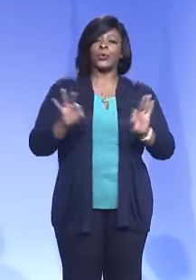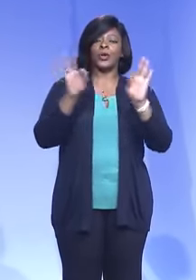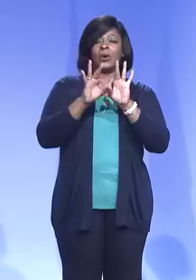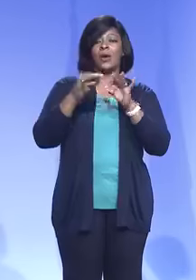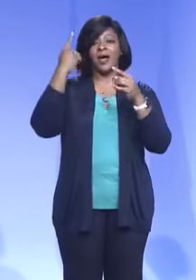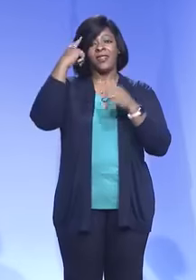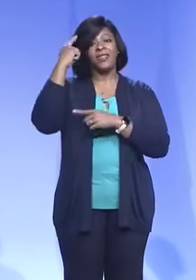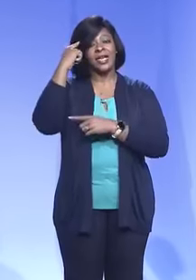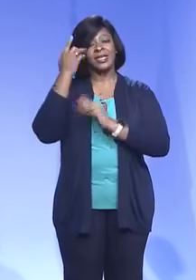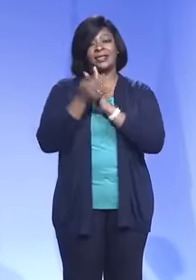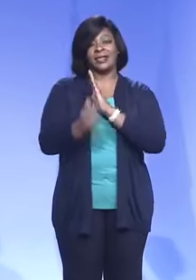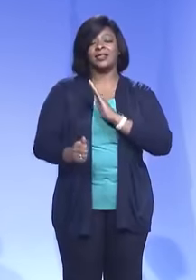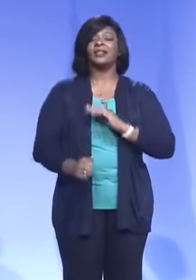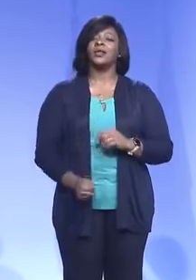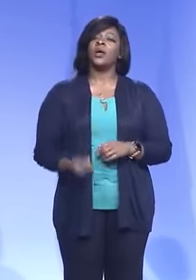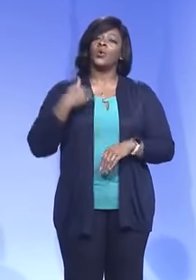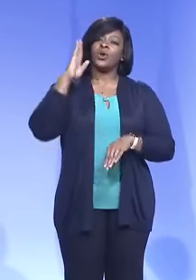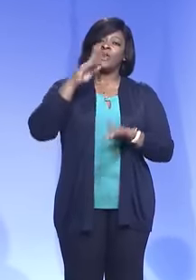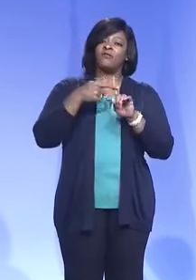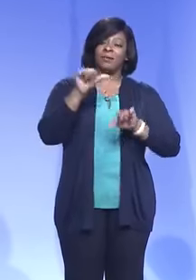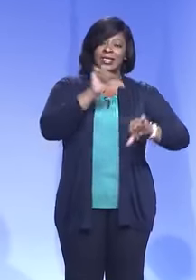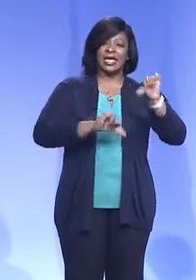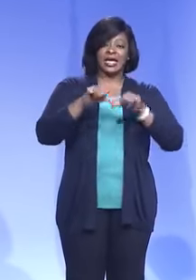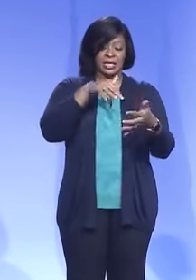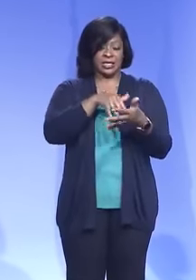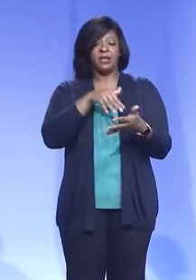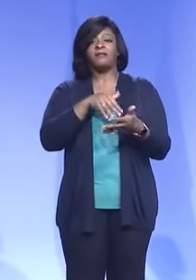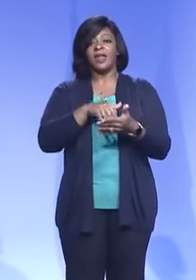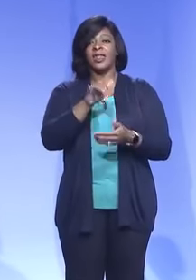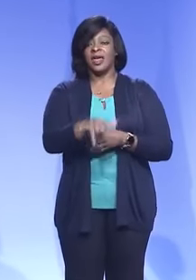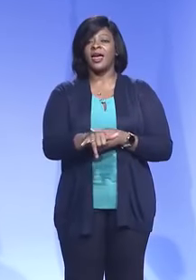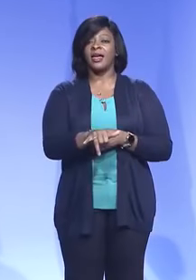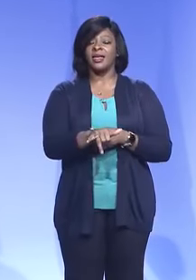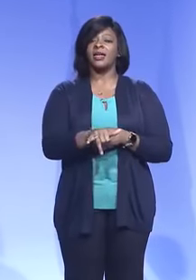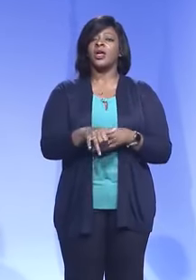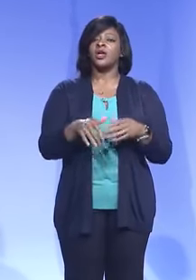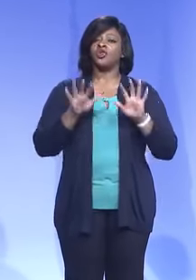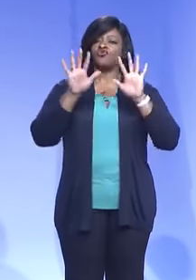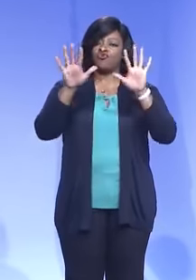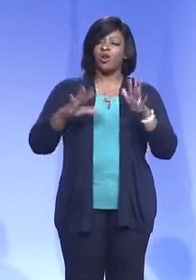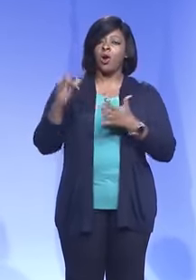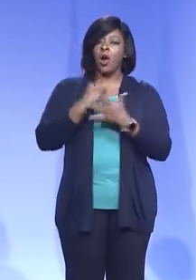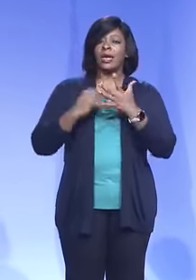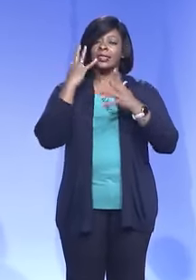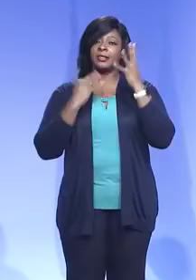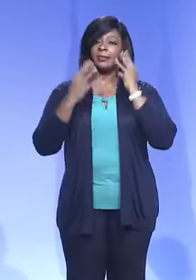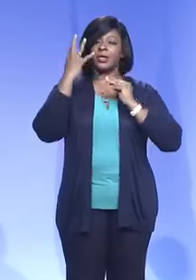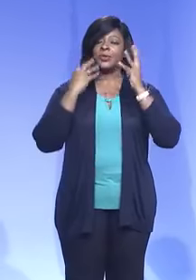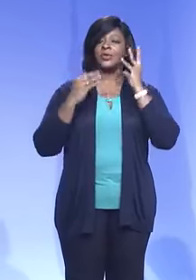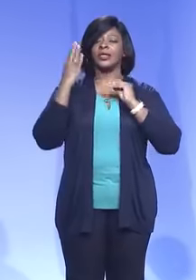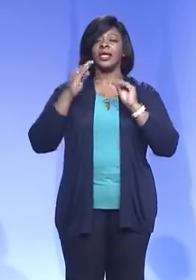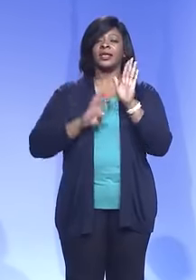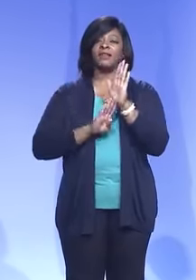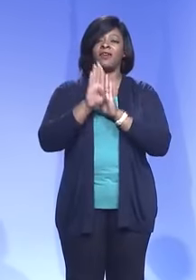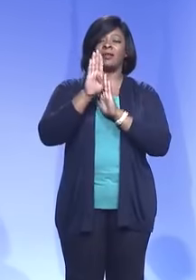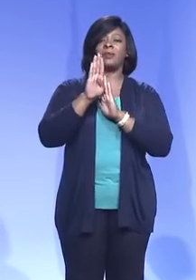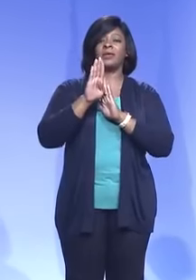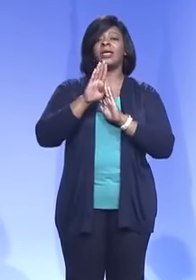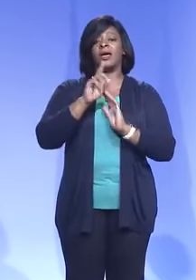thinking. And we know from scientific studies that great art experiences develop the